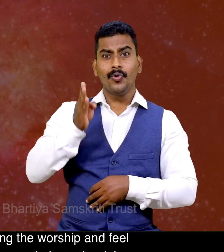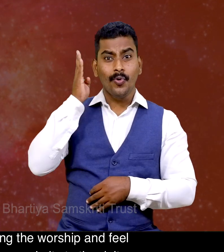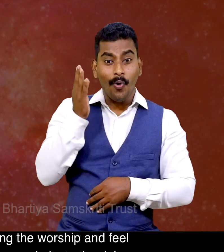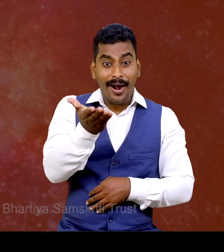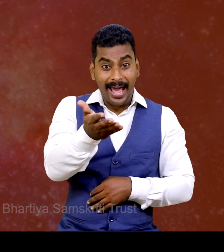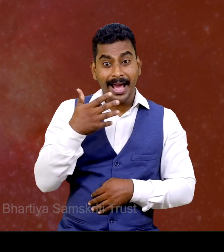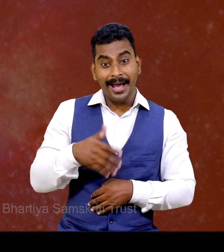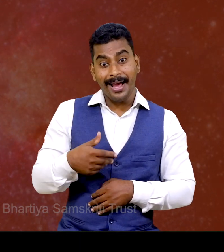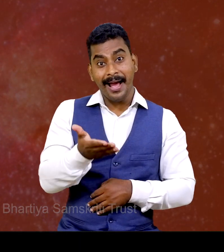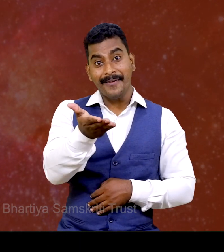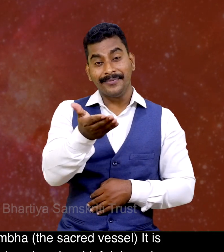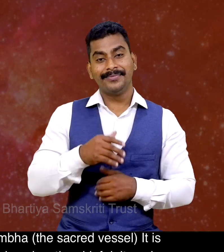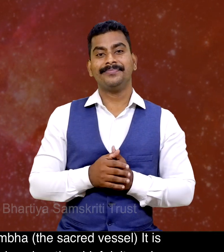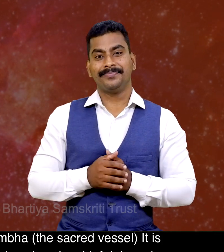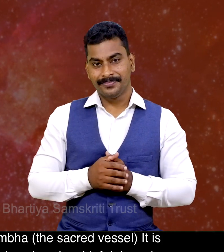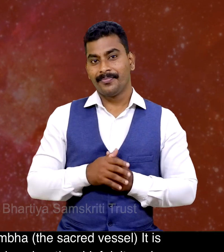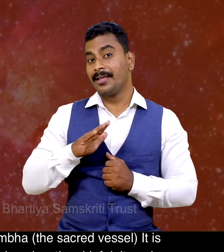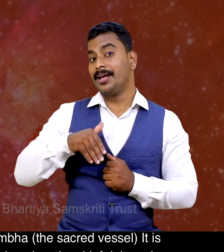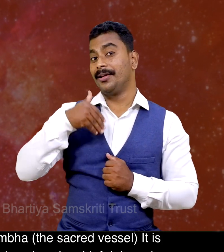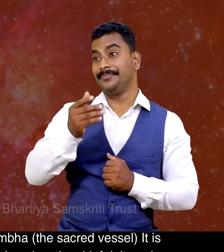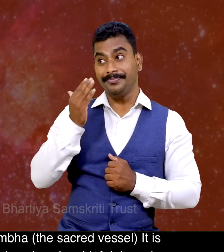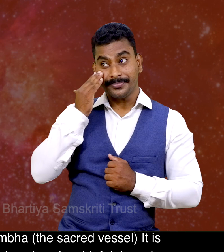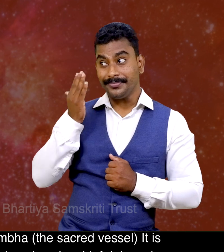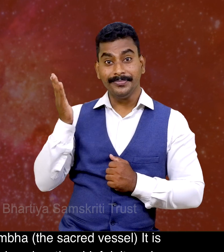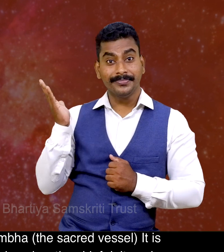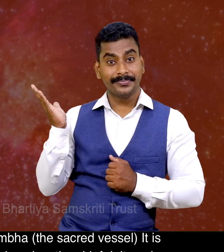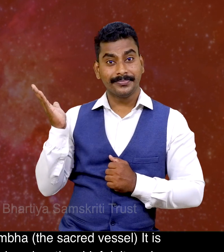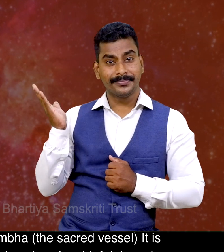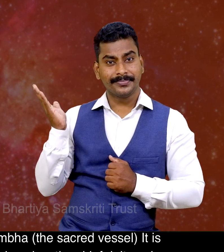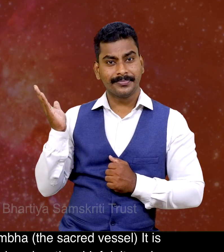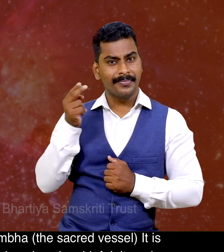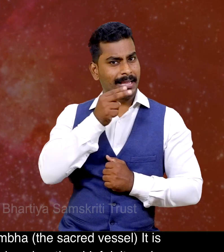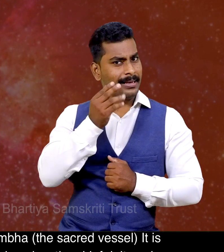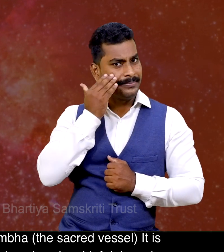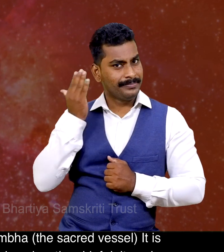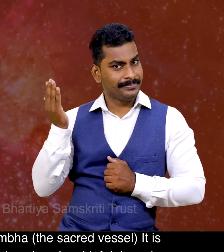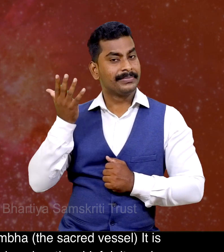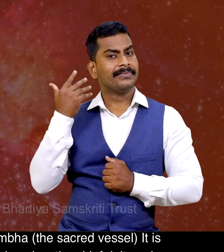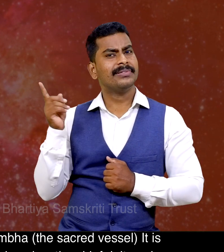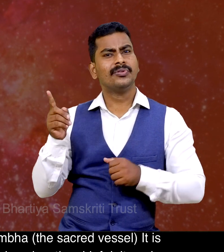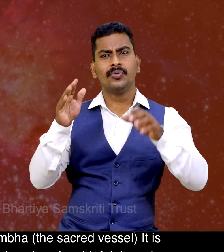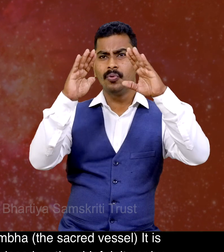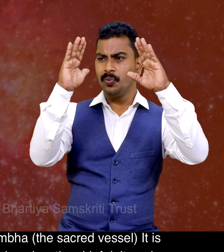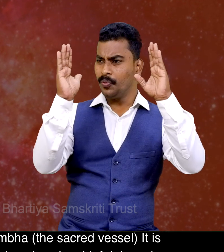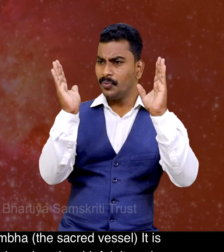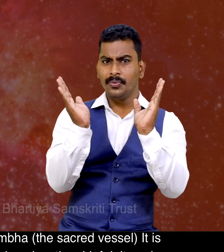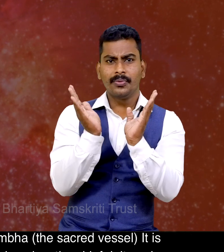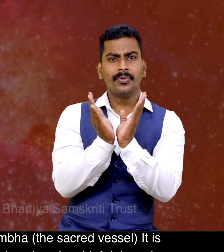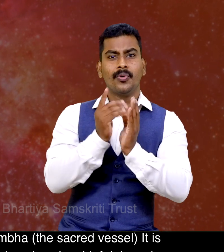deity. The Purna Kumbha or the sacred vessel. It is generally placed as the